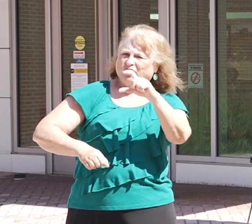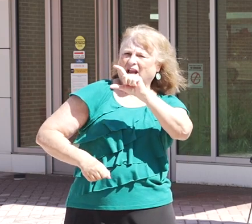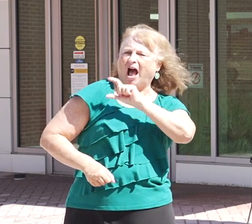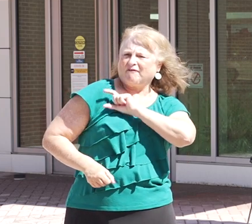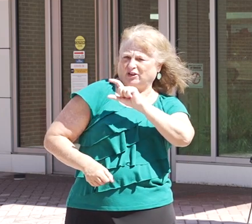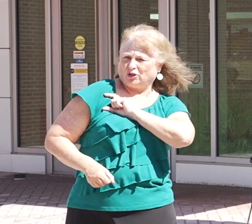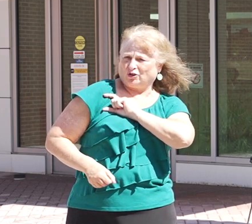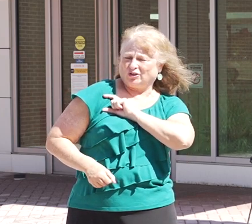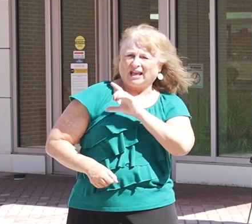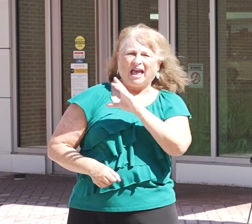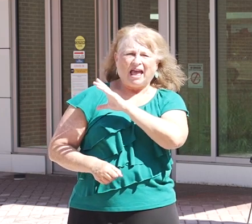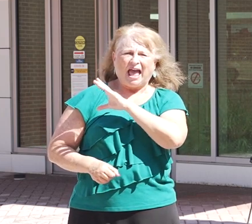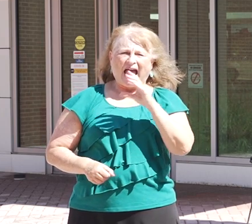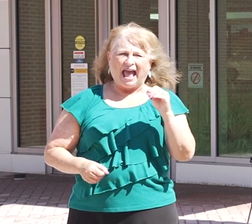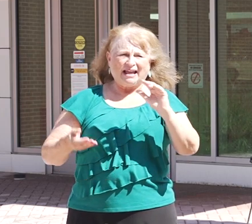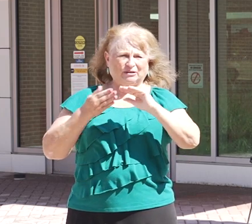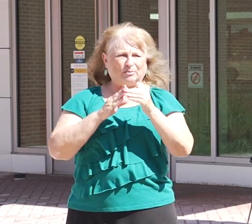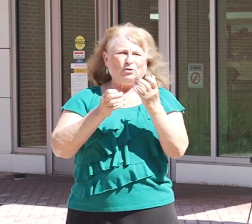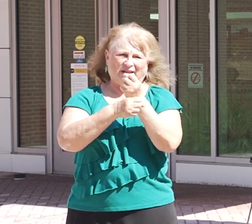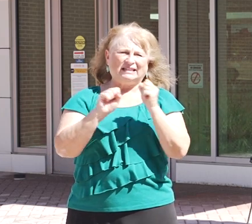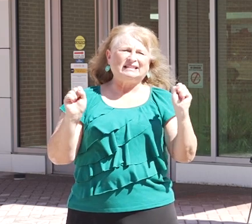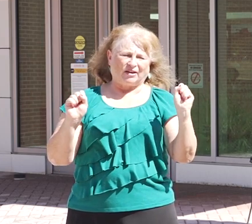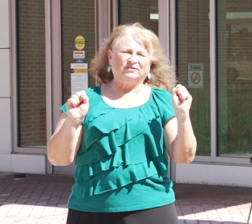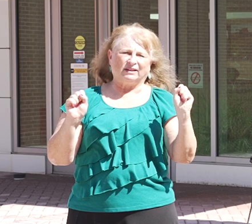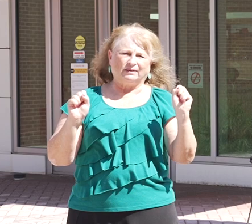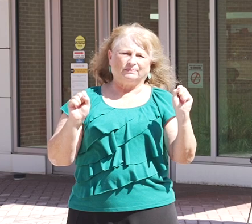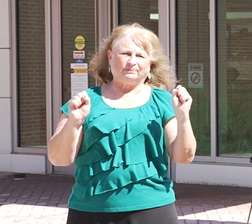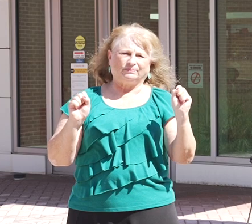officer and community safety.